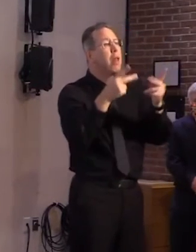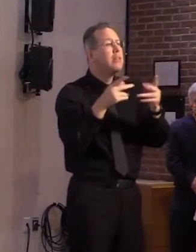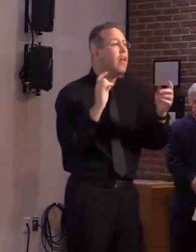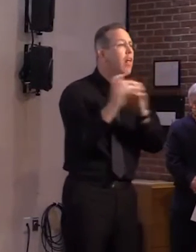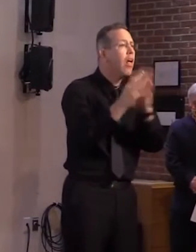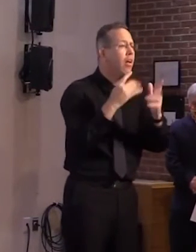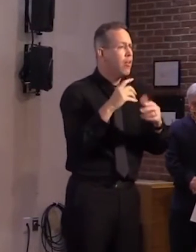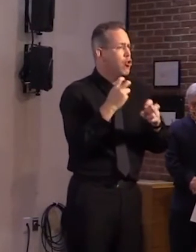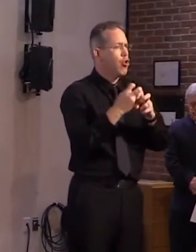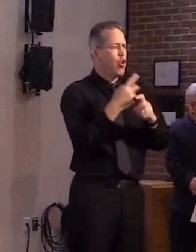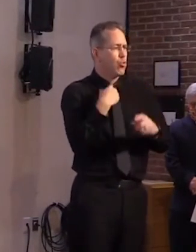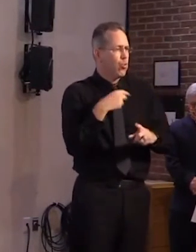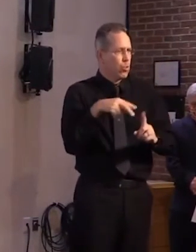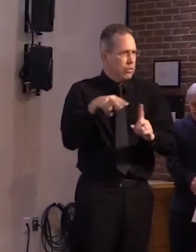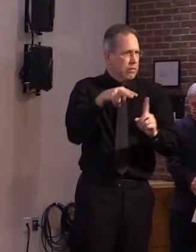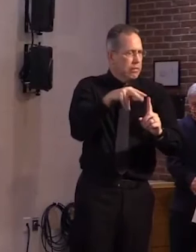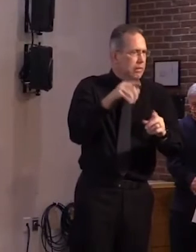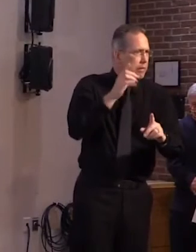um